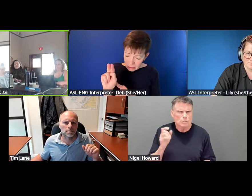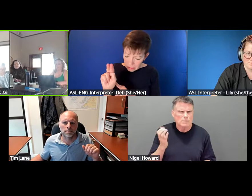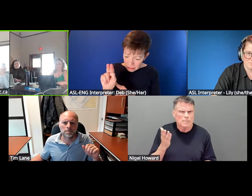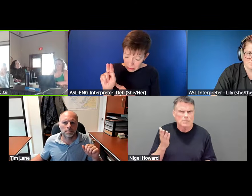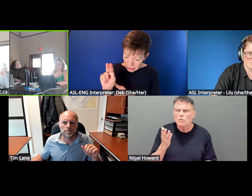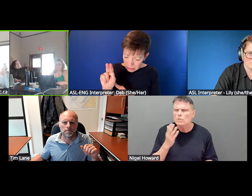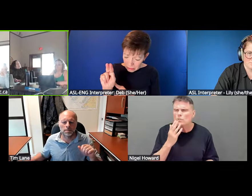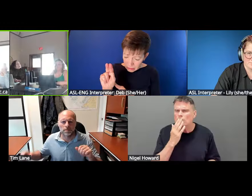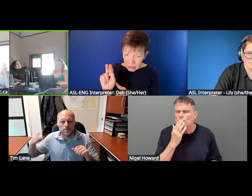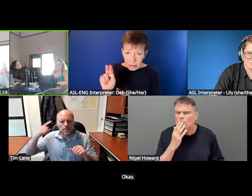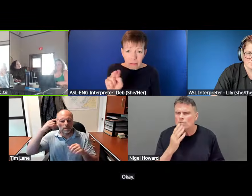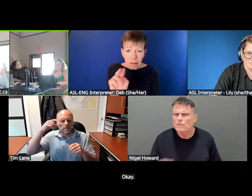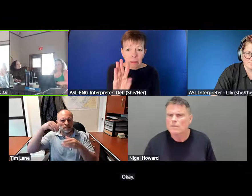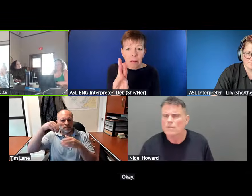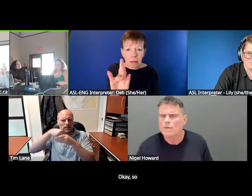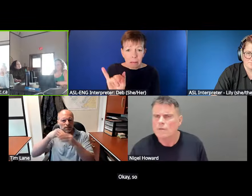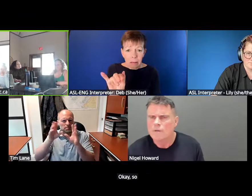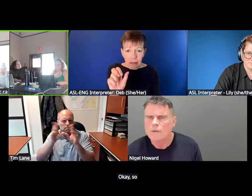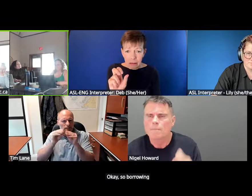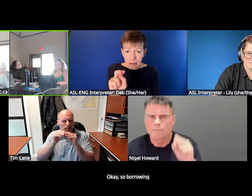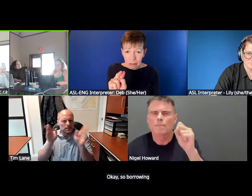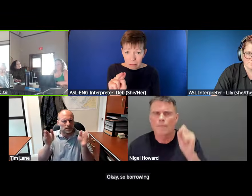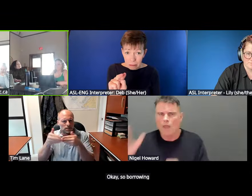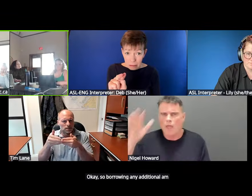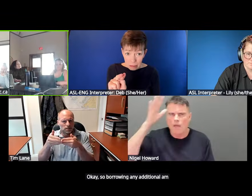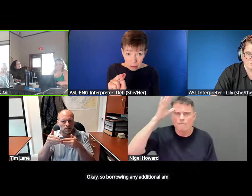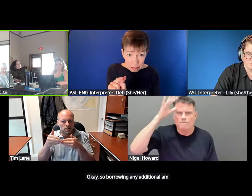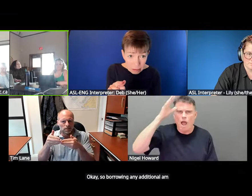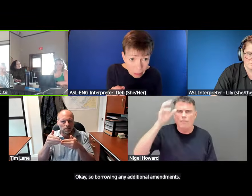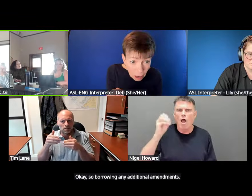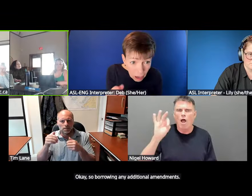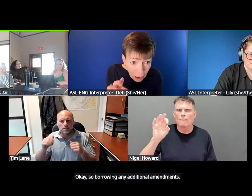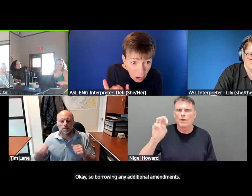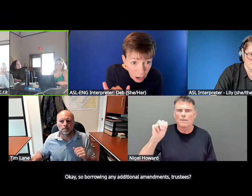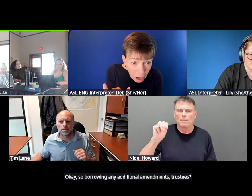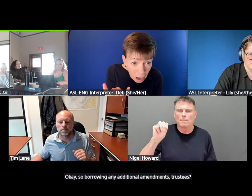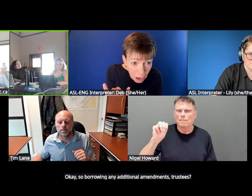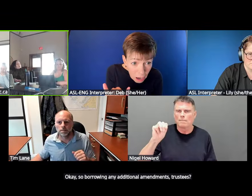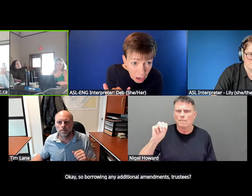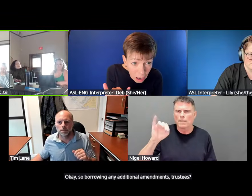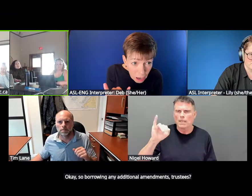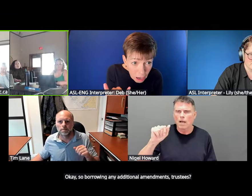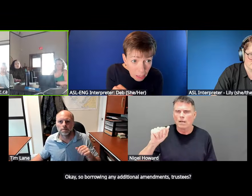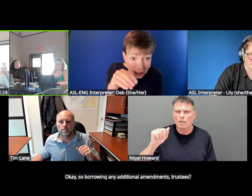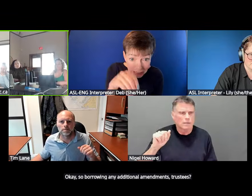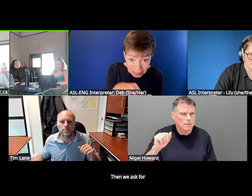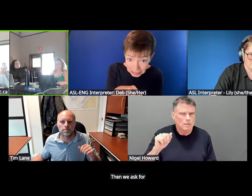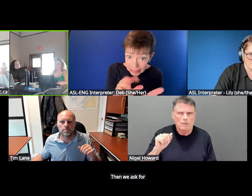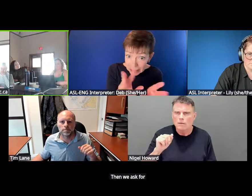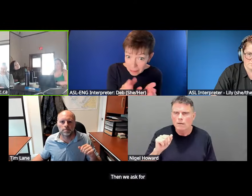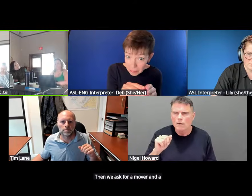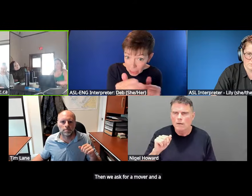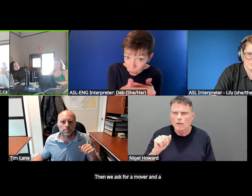Okay, so barring any additional amendments, trustees, may I ask for a mover and a